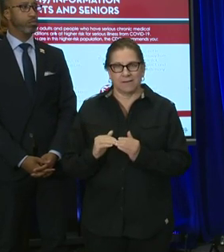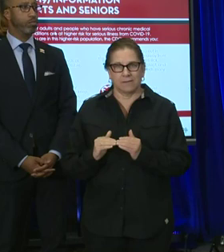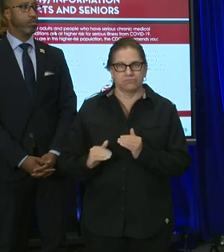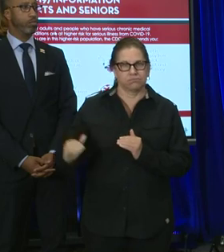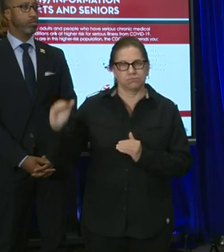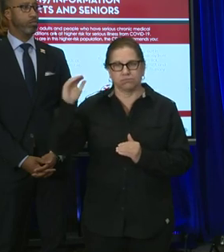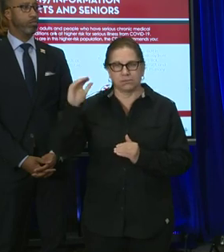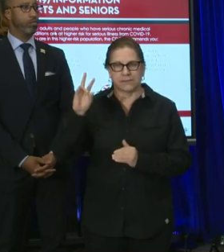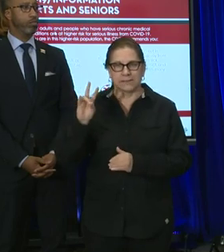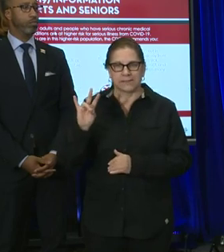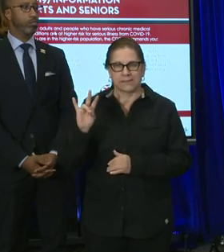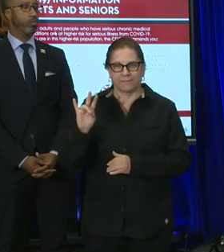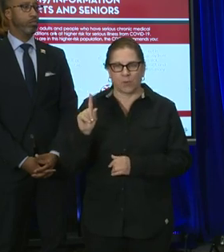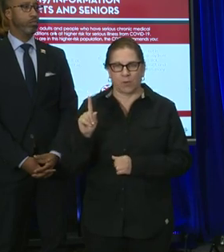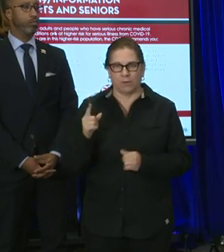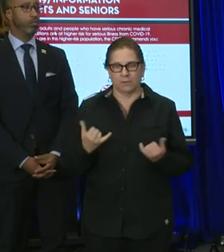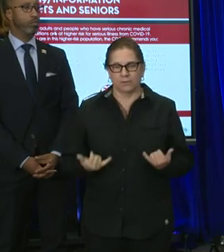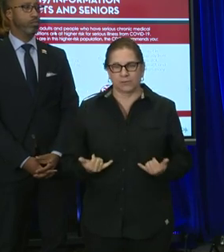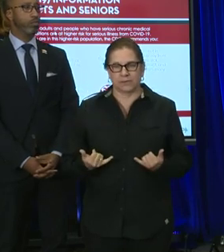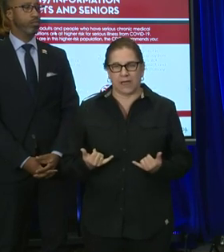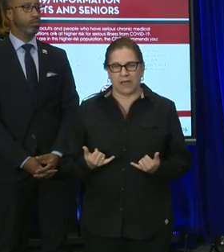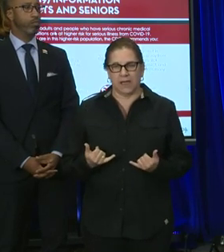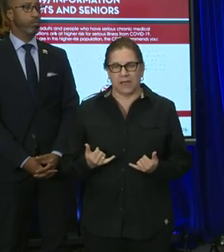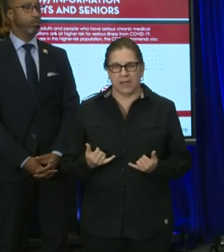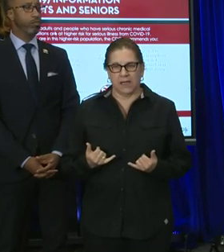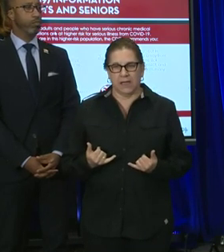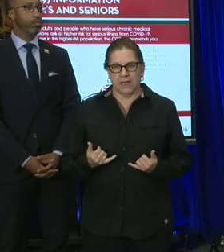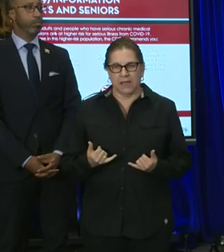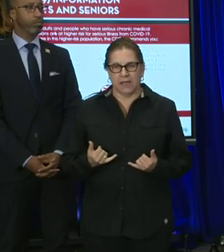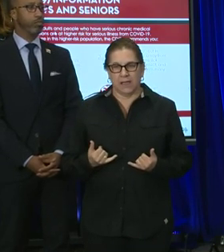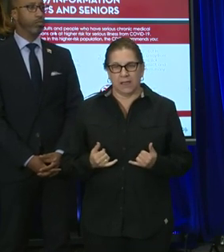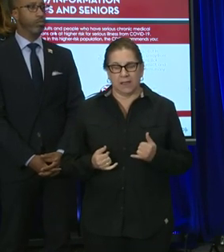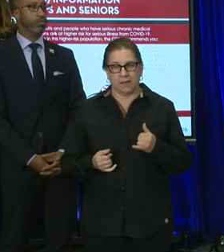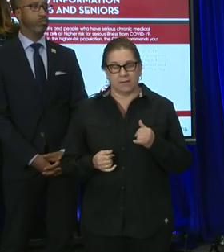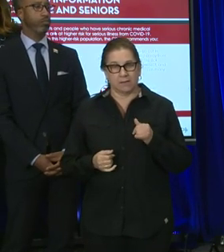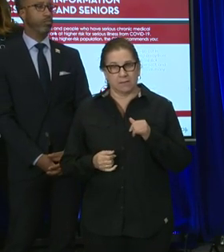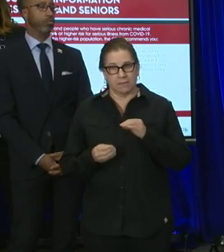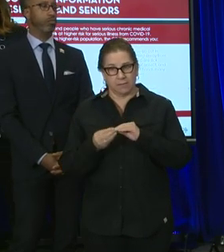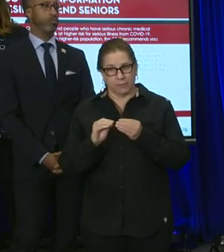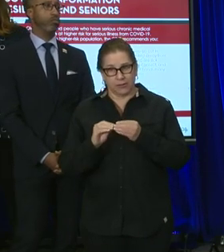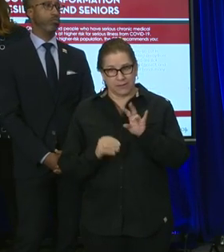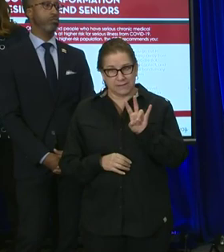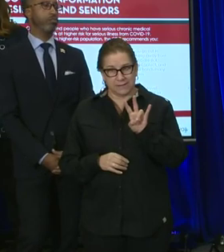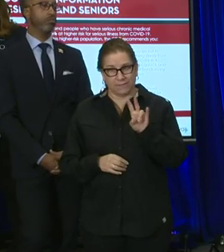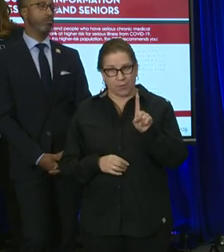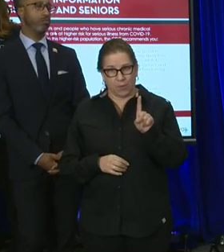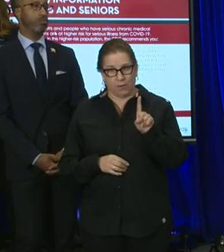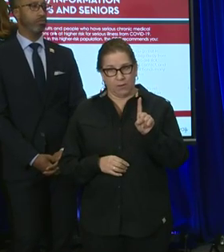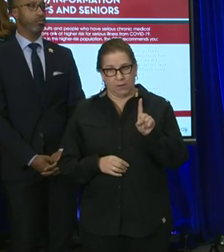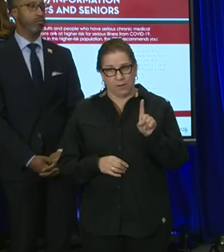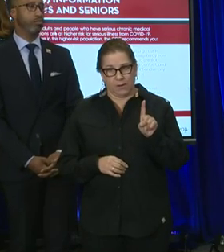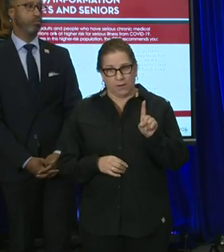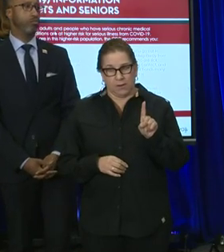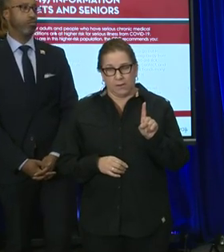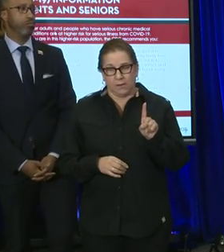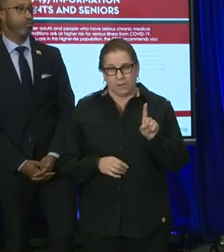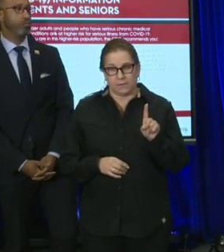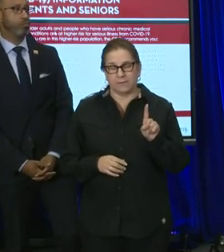cases confirmed. In that number, we have reported that 3 of our first